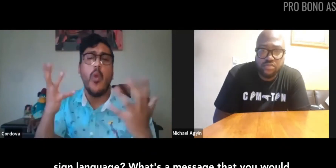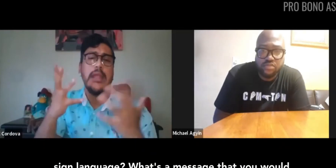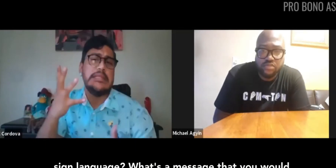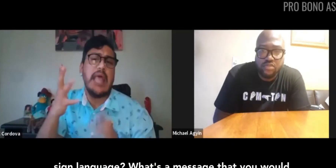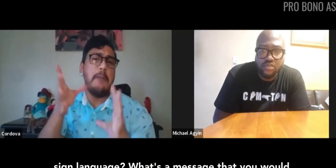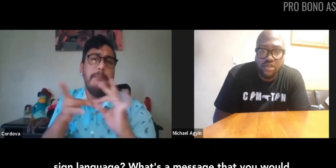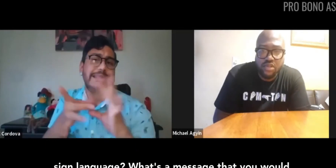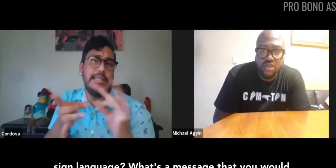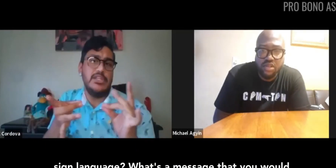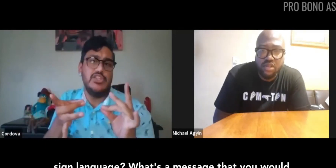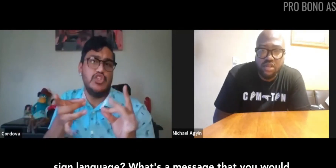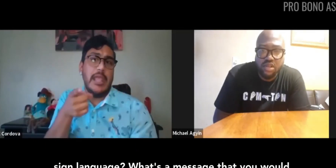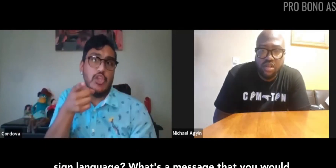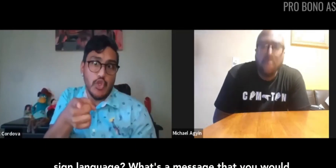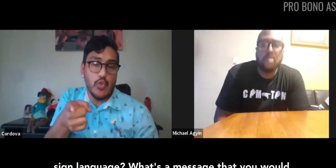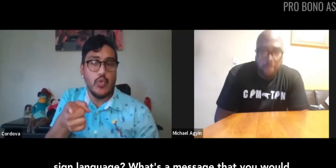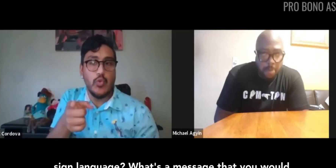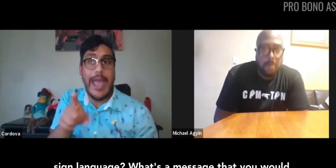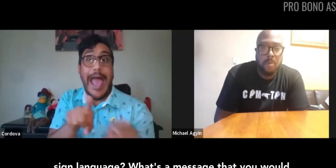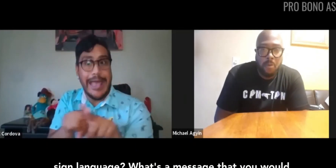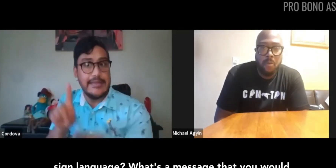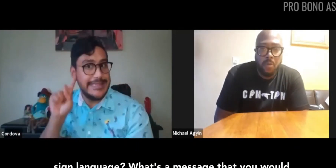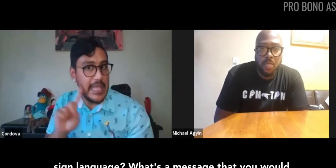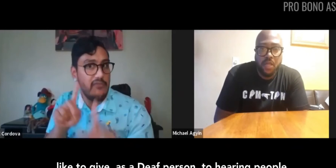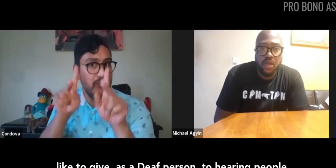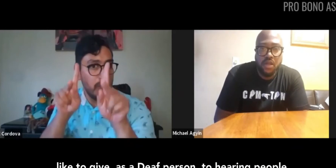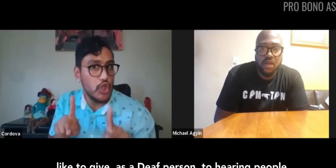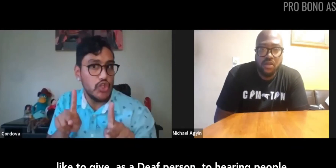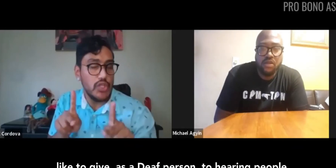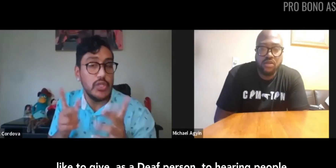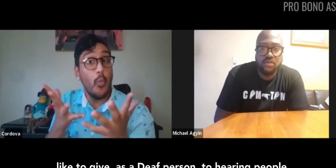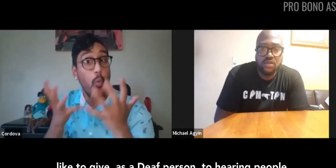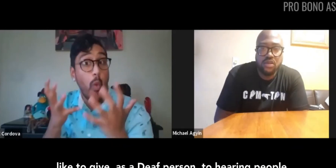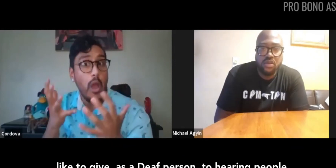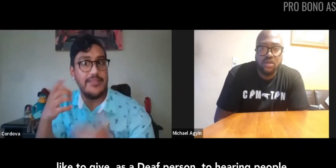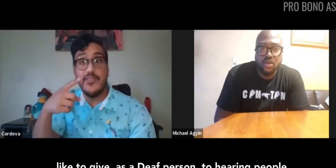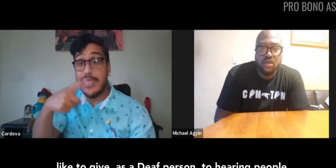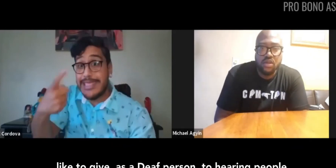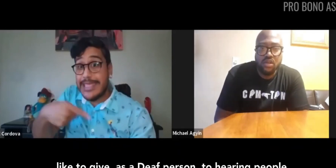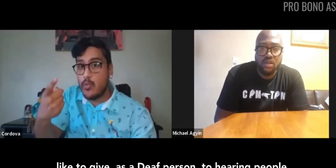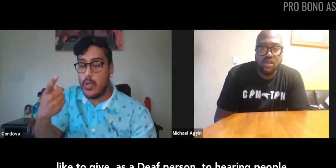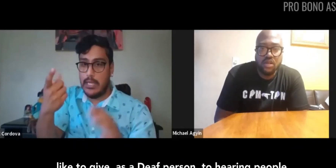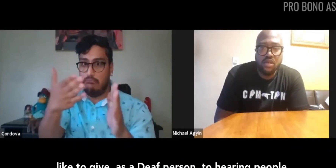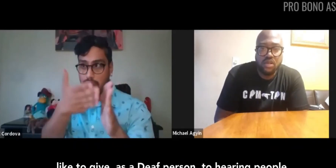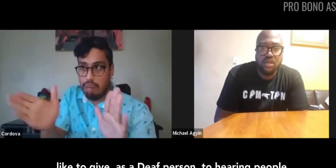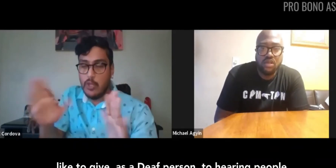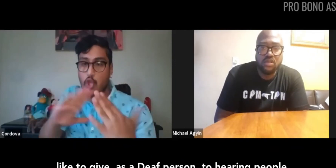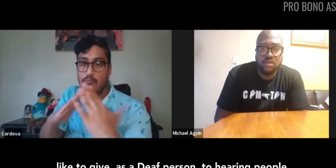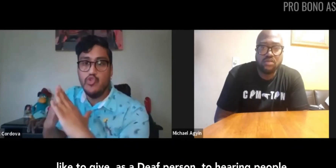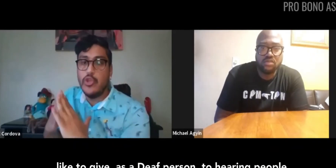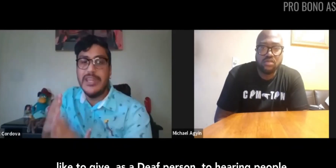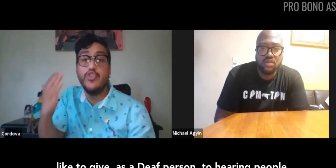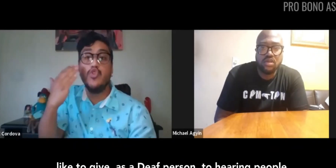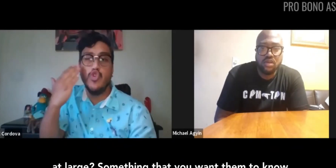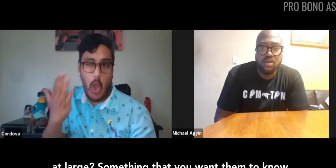sign language, what's a message that you would like to give as a deaf person